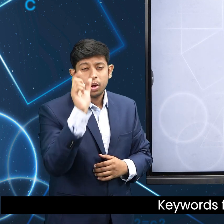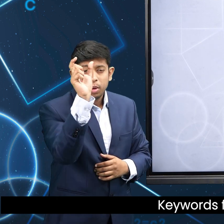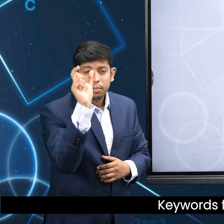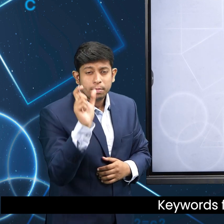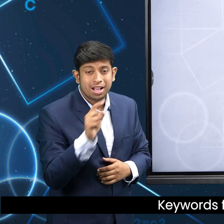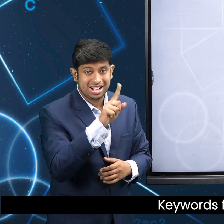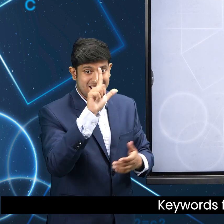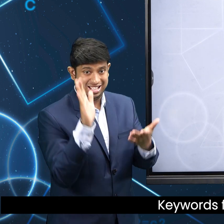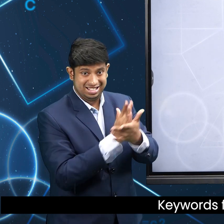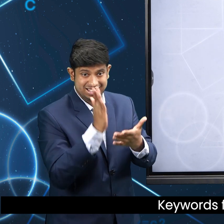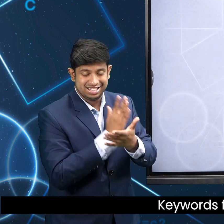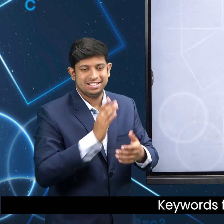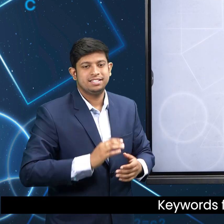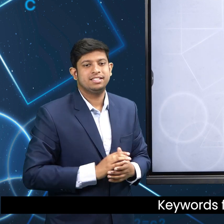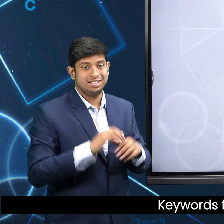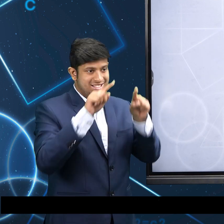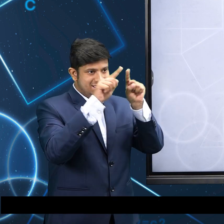Keywords from this lesson are length,